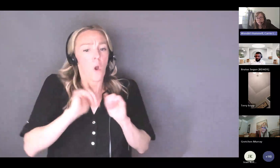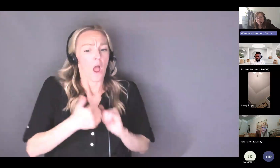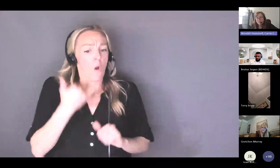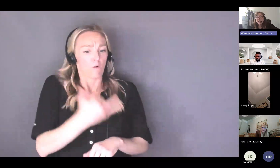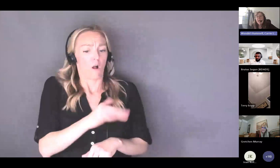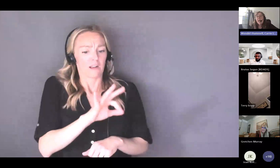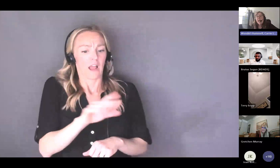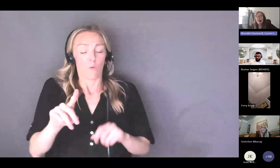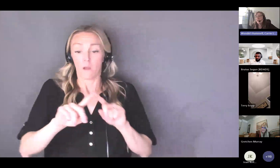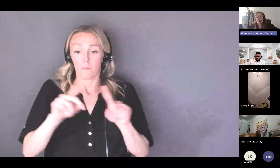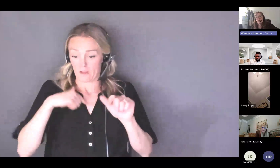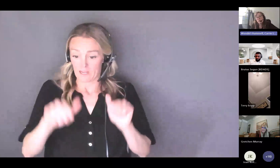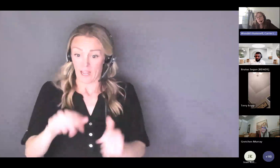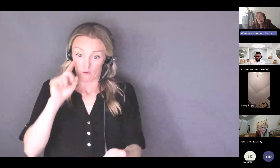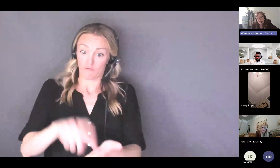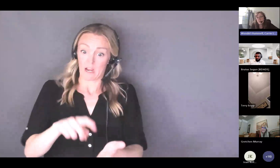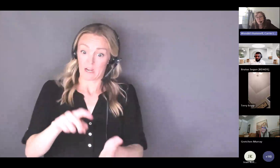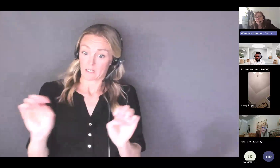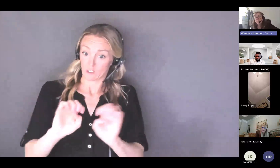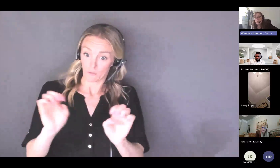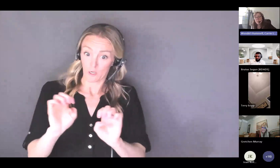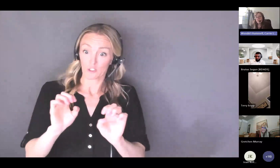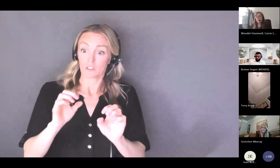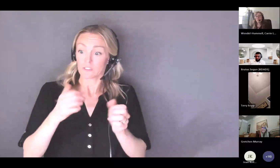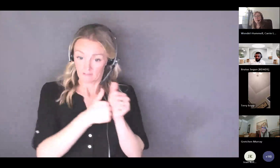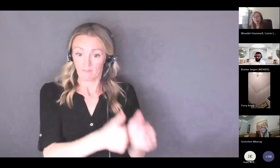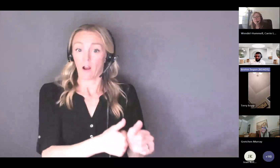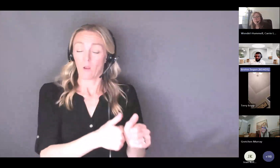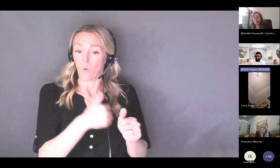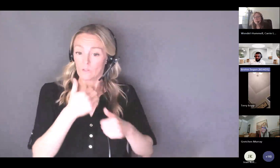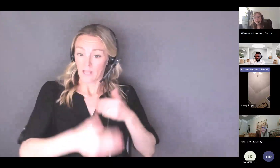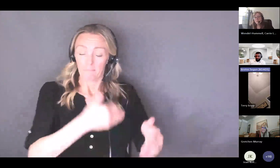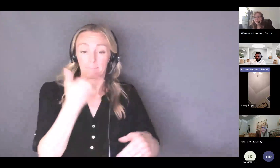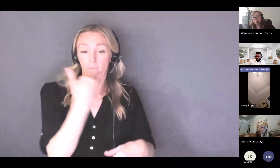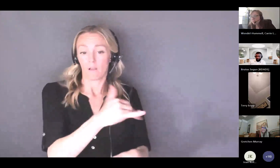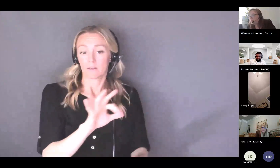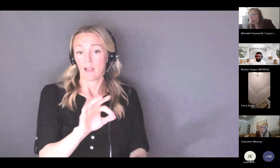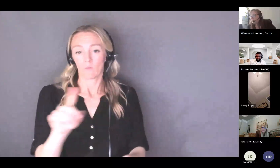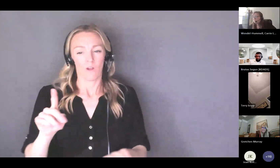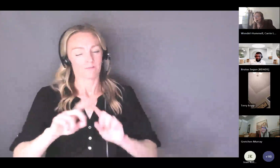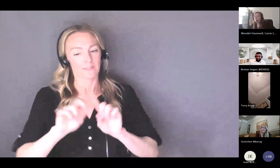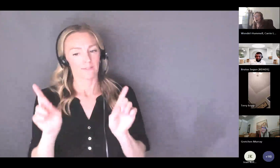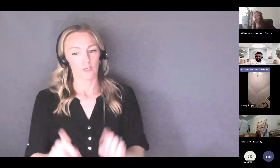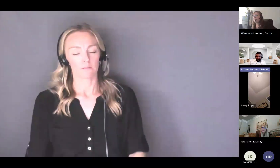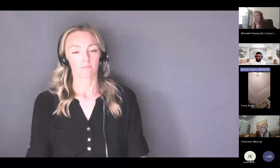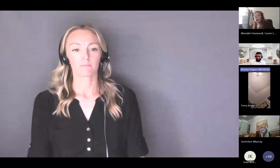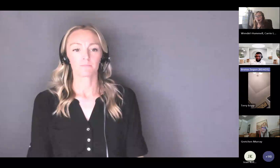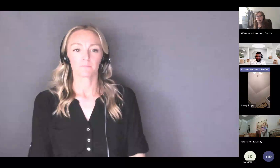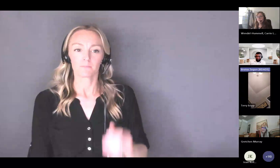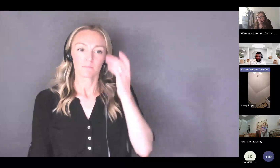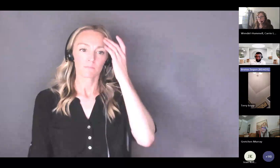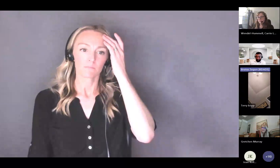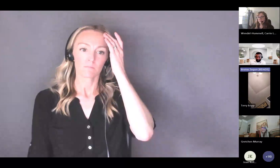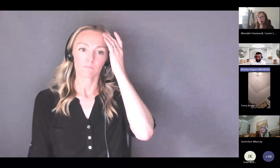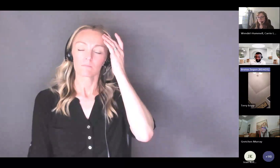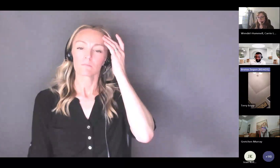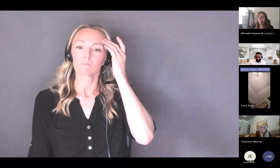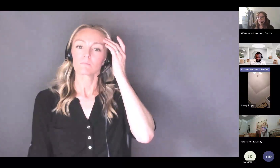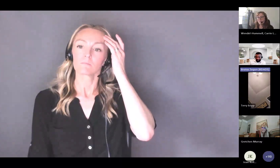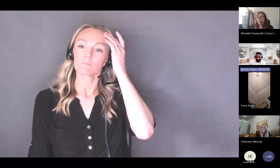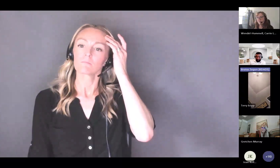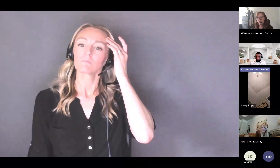an emergency and actually go through those steps. Mm-hmm. Thank you very much, Dr.